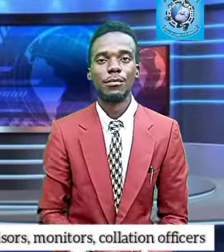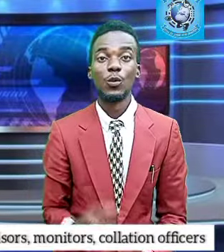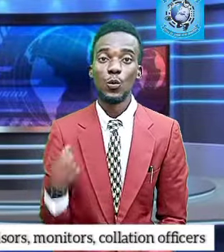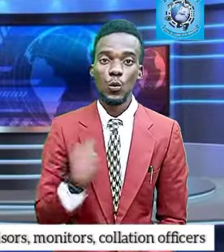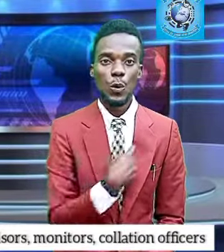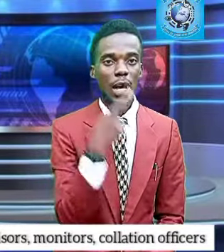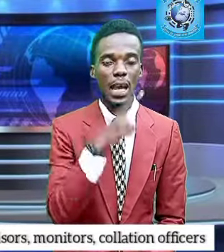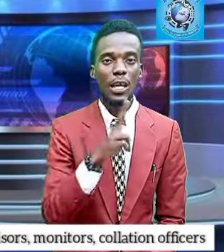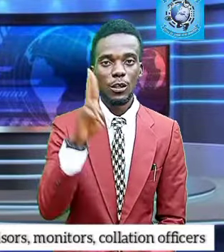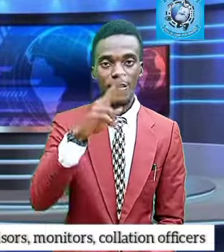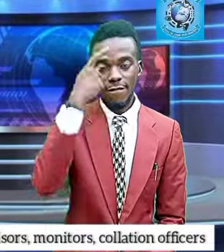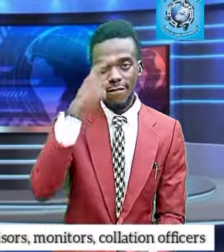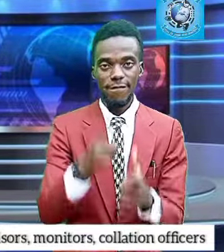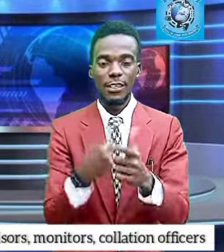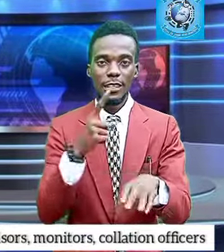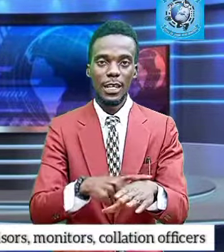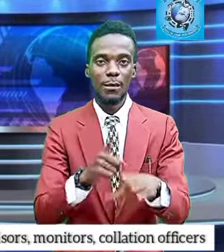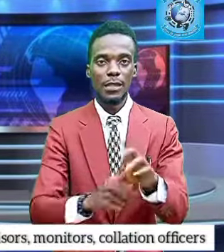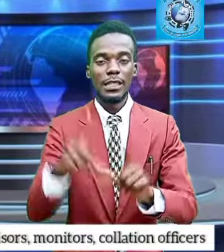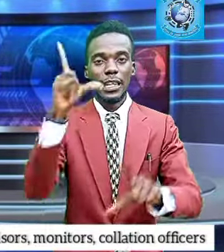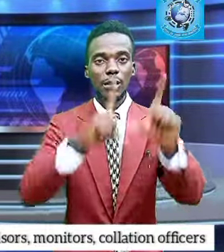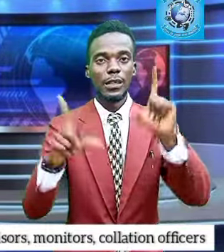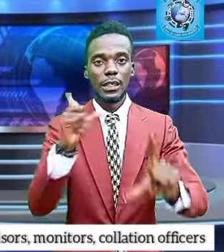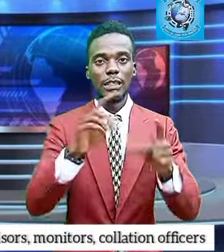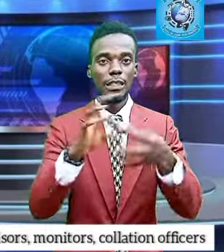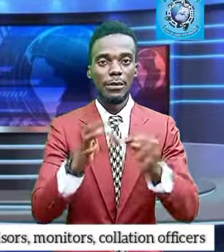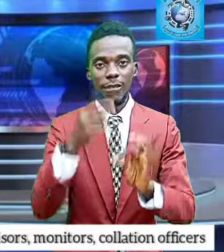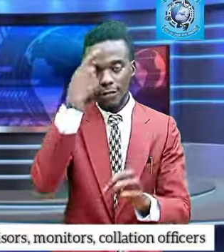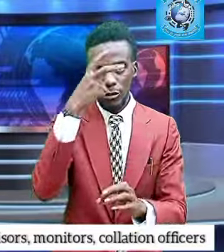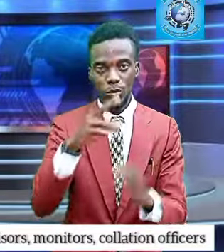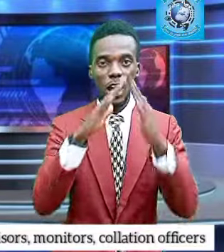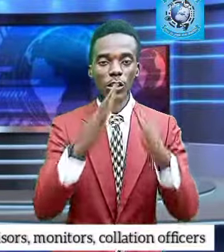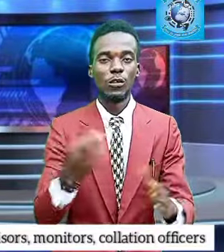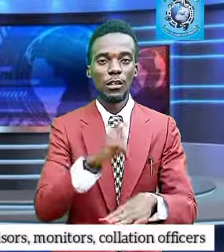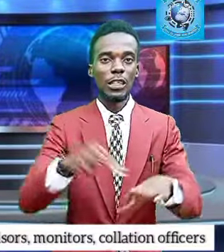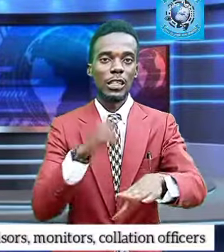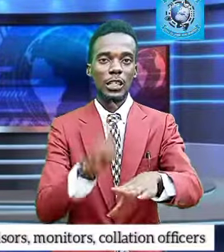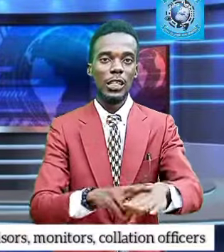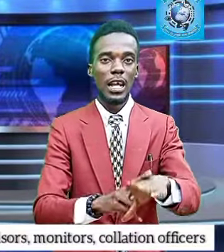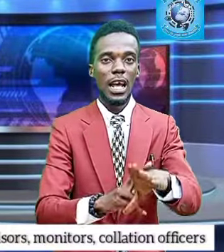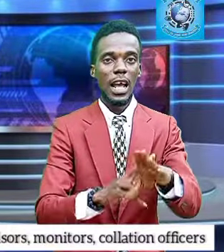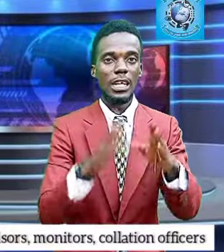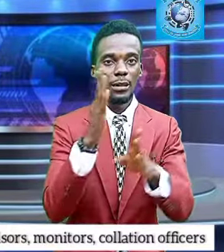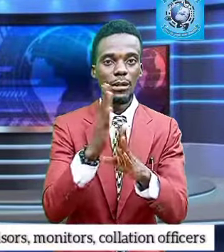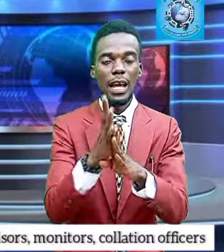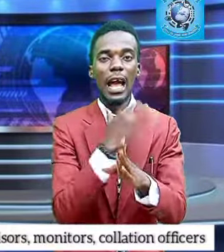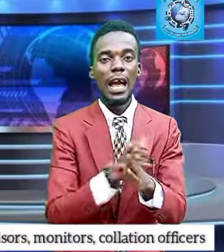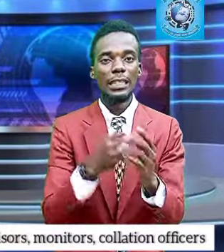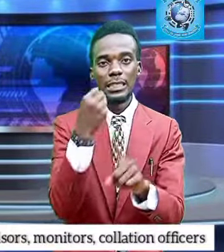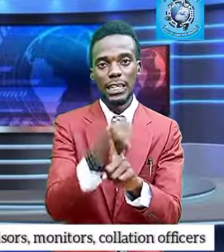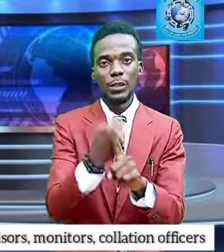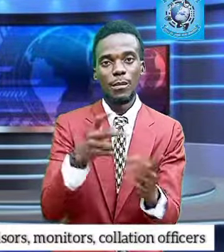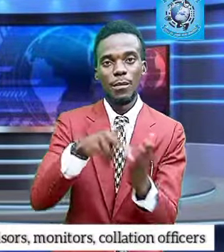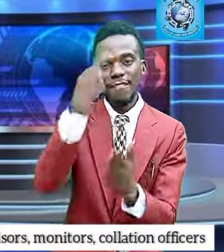are deploying for the first time sign language interpreters for the two houses of National Assembly and their salary to be paid for 3 years.